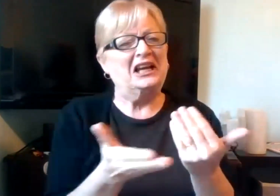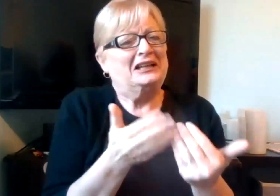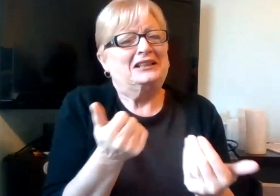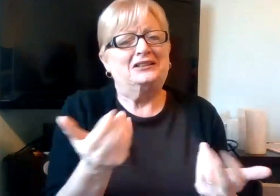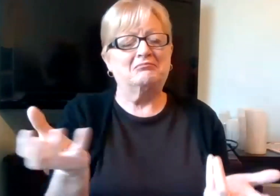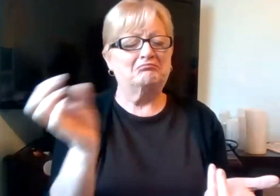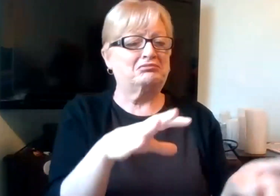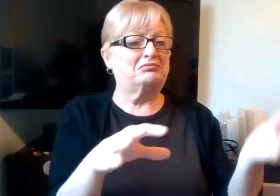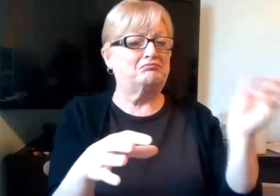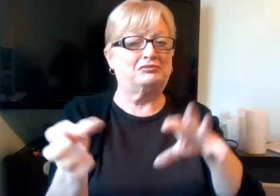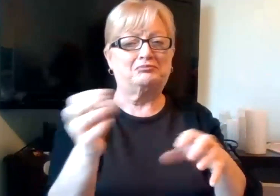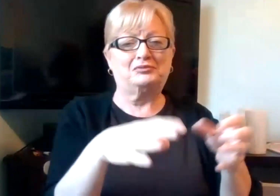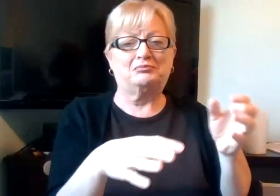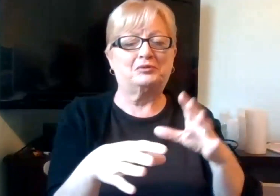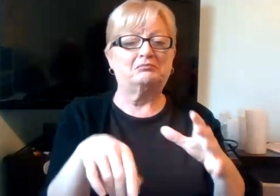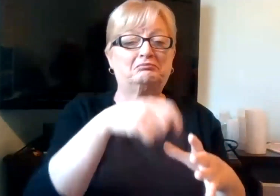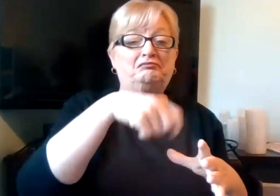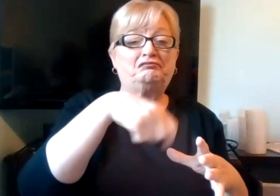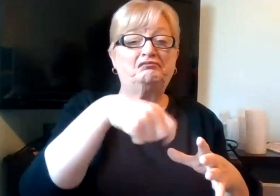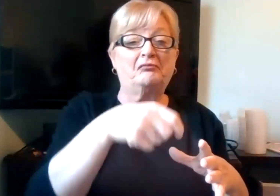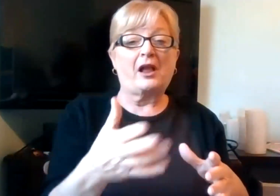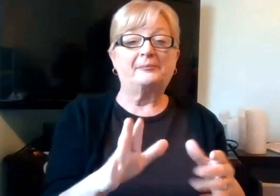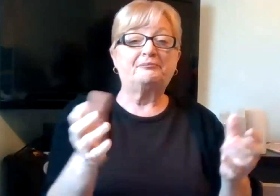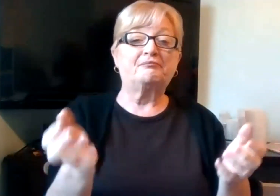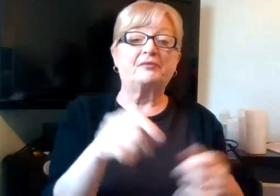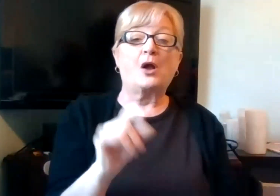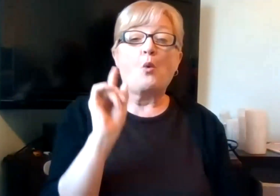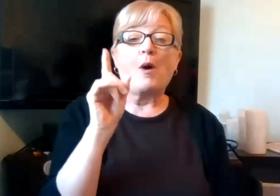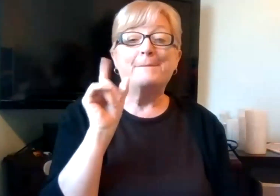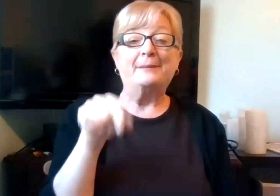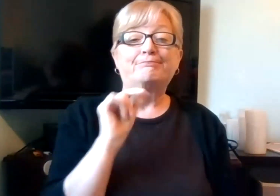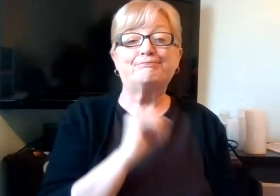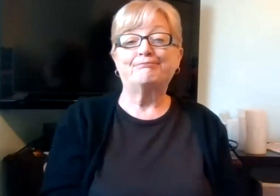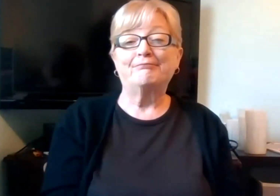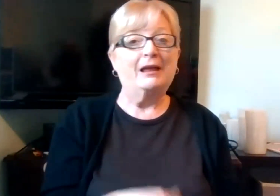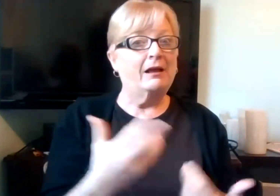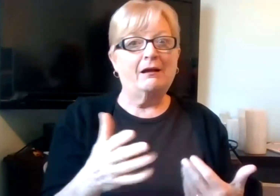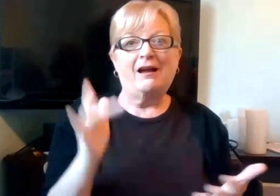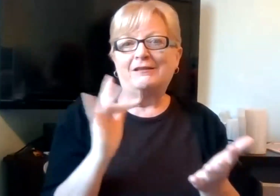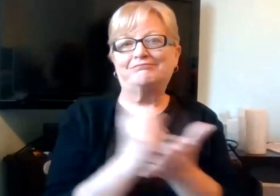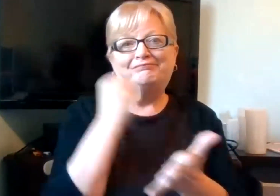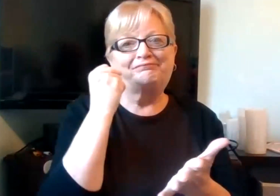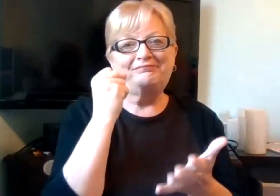stir it up real quick, and then hit one button. That's the advantage of the rice cooker. And then when it